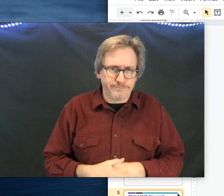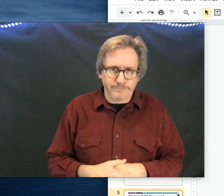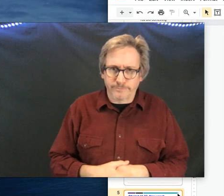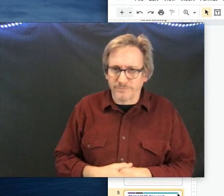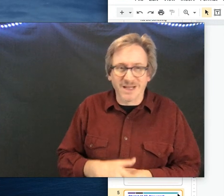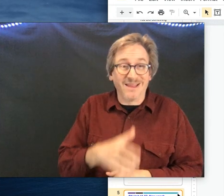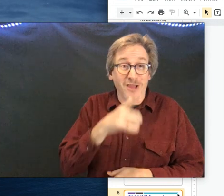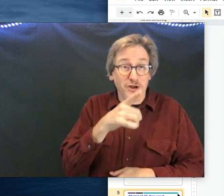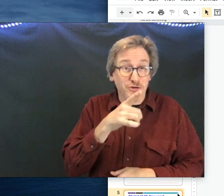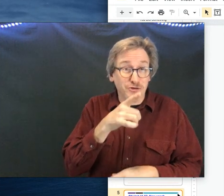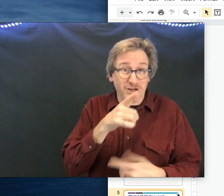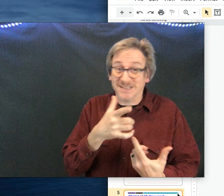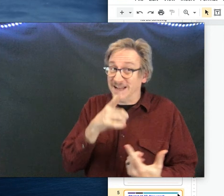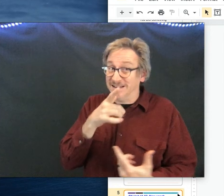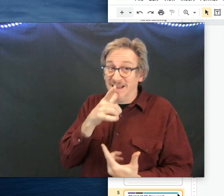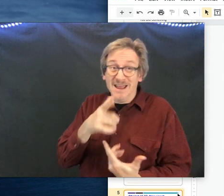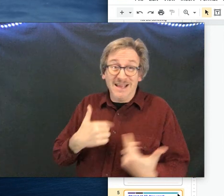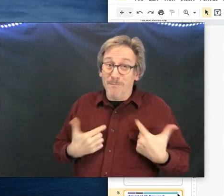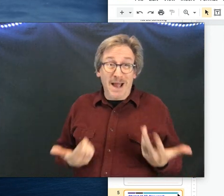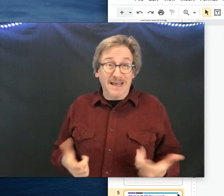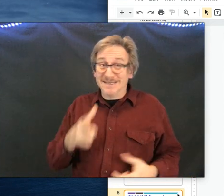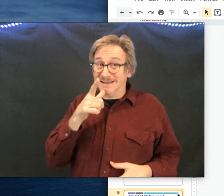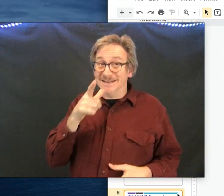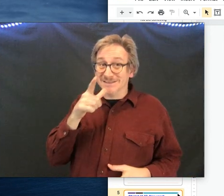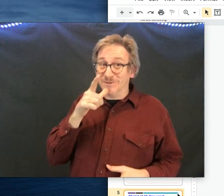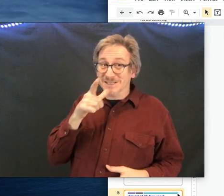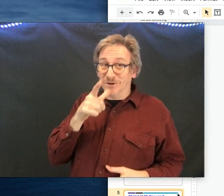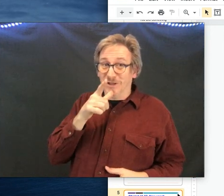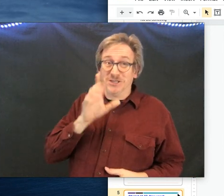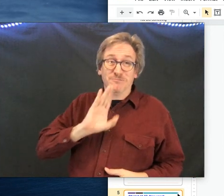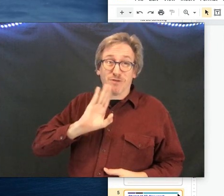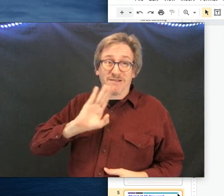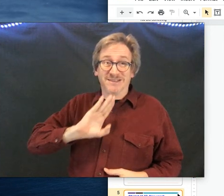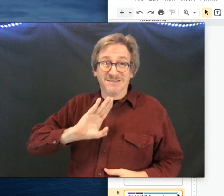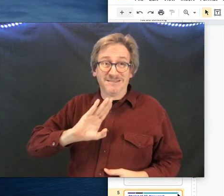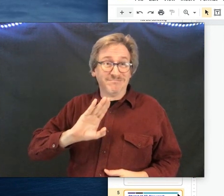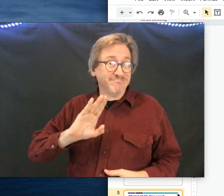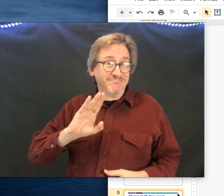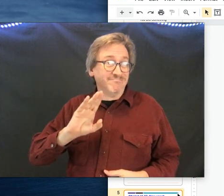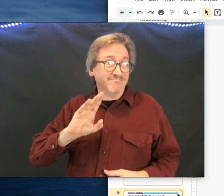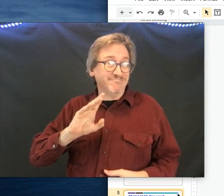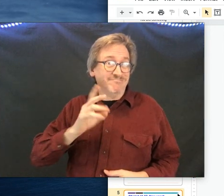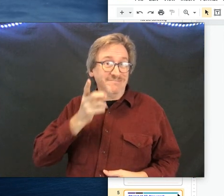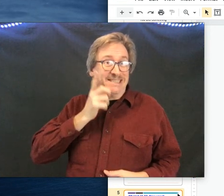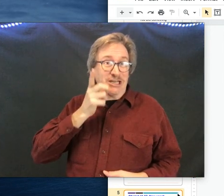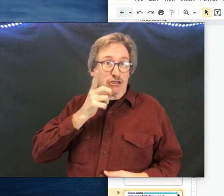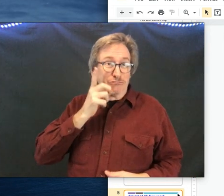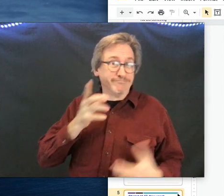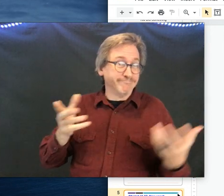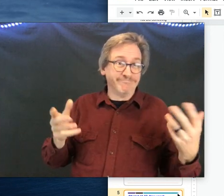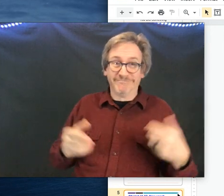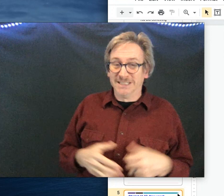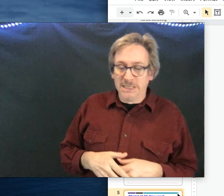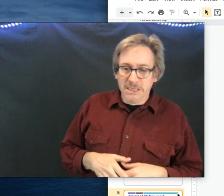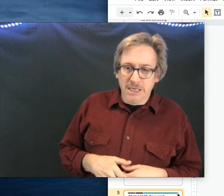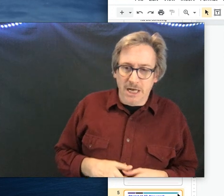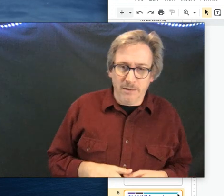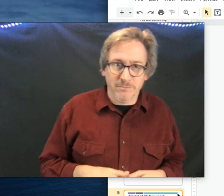lunch? Lunch. My instinct is always to go lunch, breakfast, dinner.